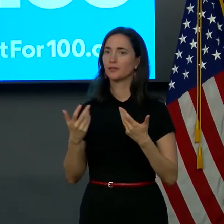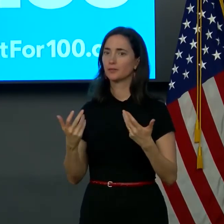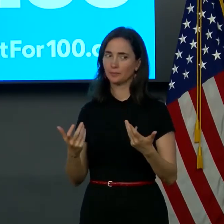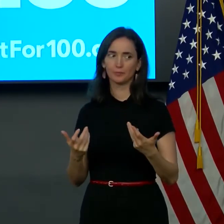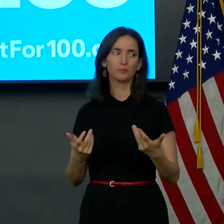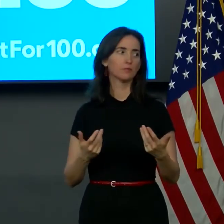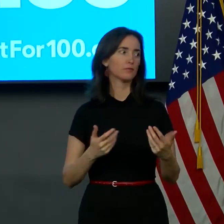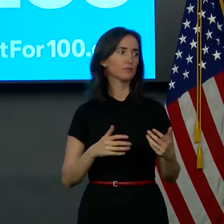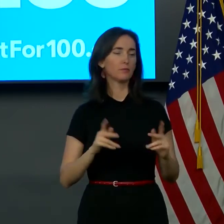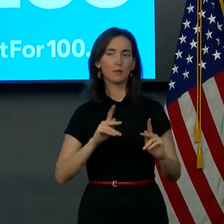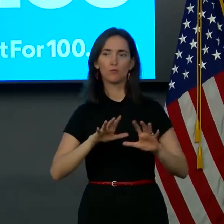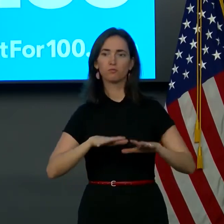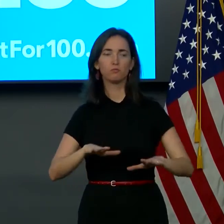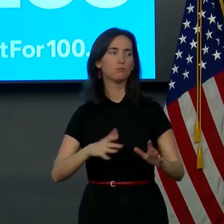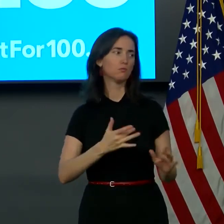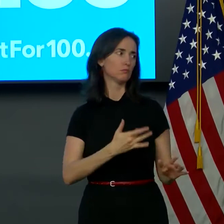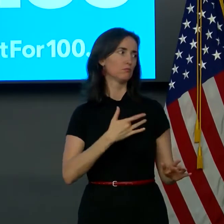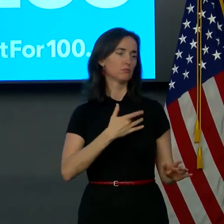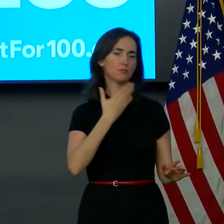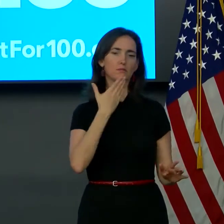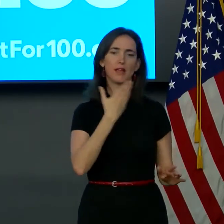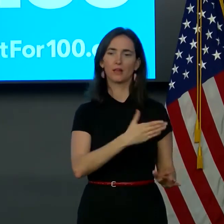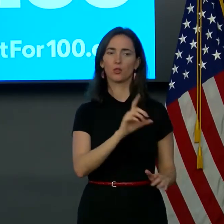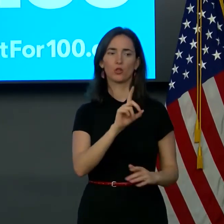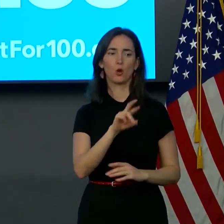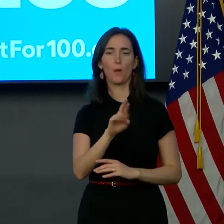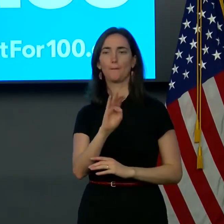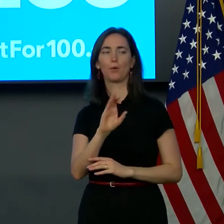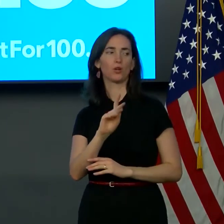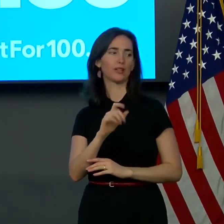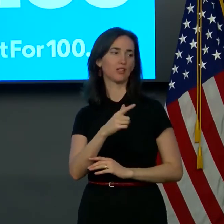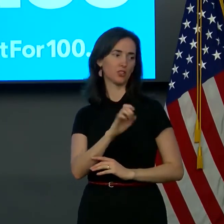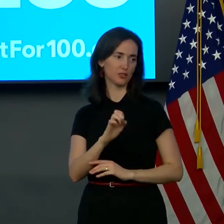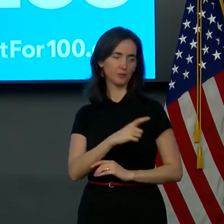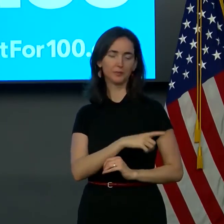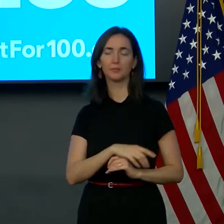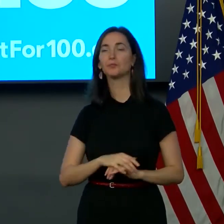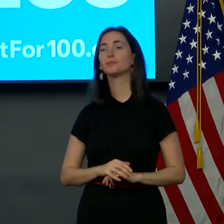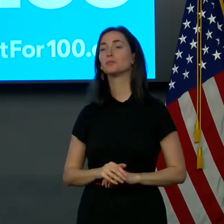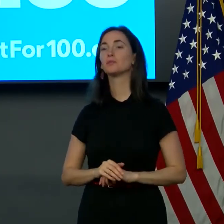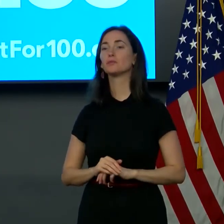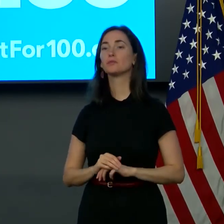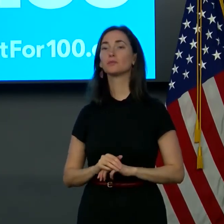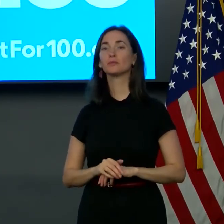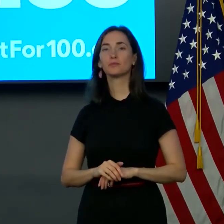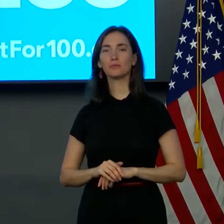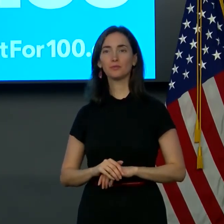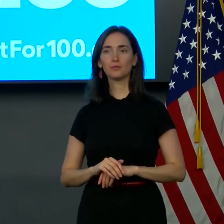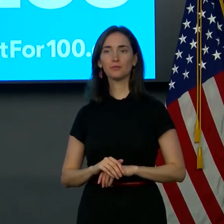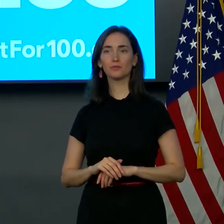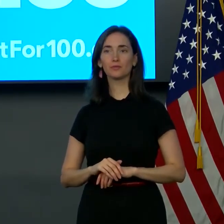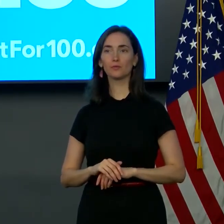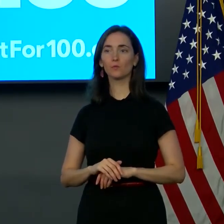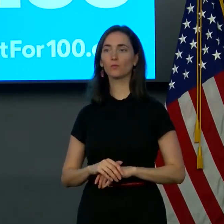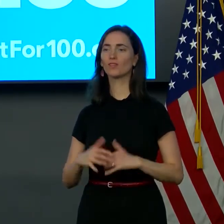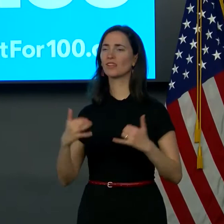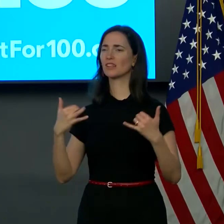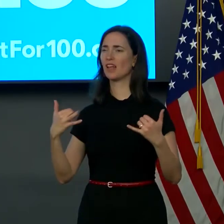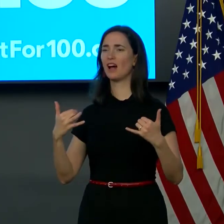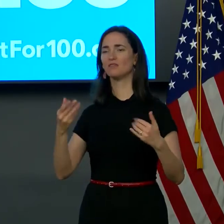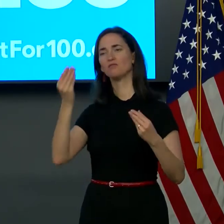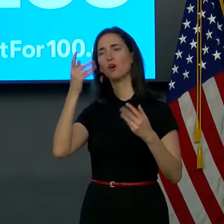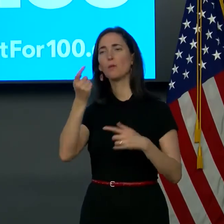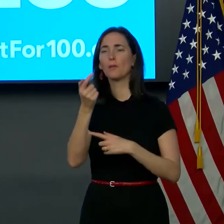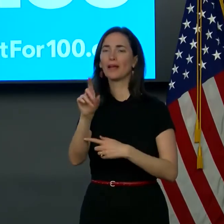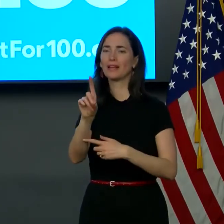pediatric population, I think it's going to be meaningful. So thank you, Dr. Mukherjee. I'll give a little bit of data to paint in